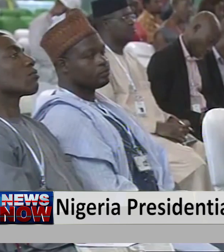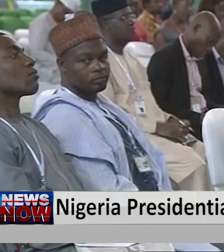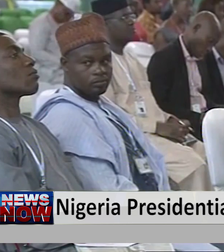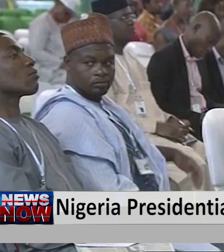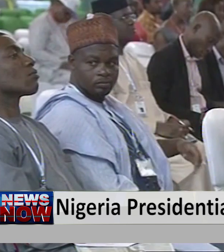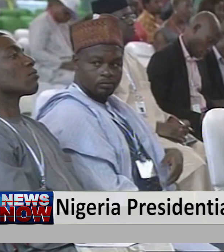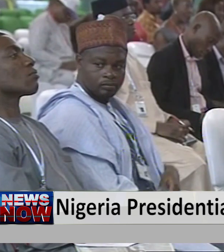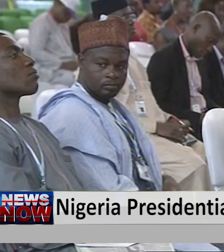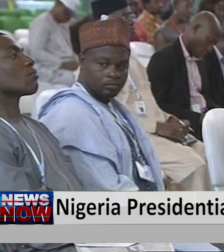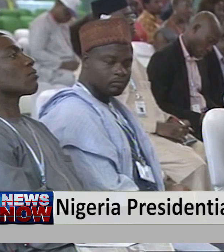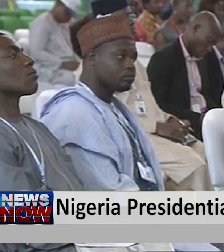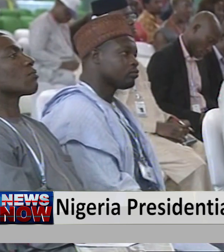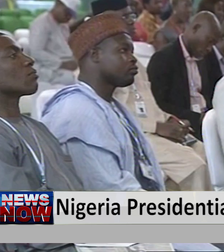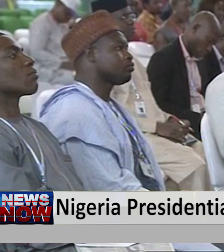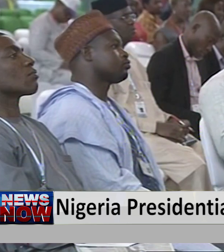585,632 votes.